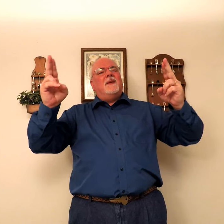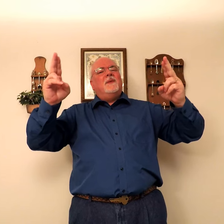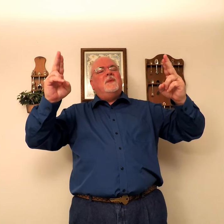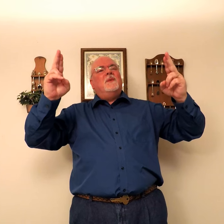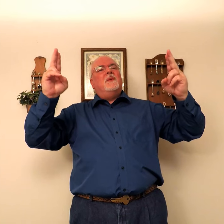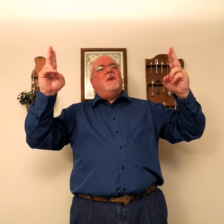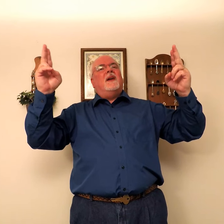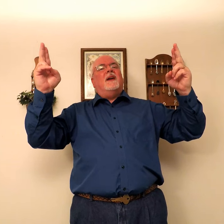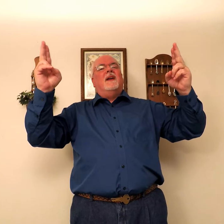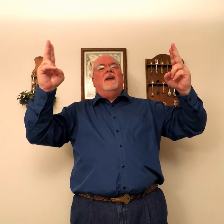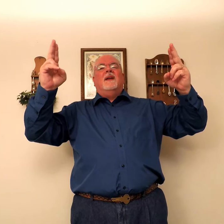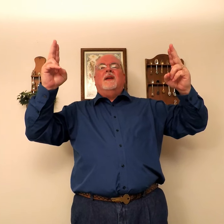hallelujah,